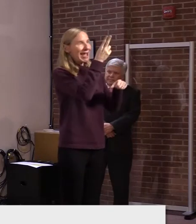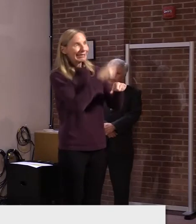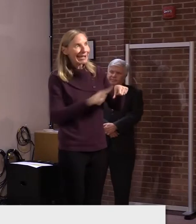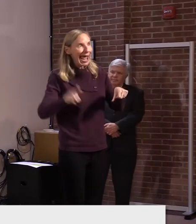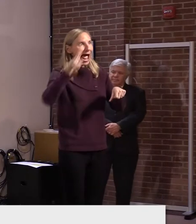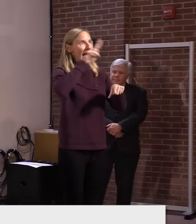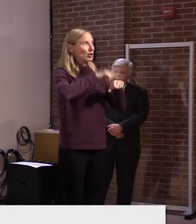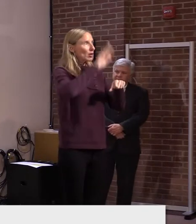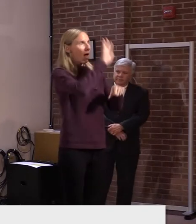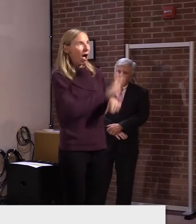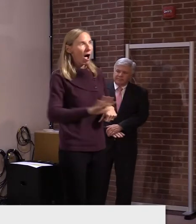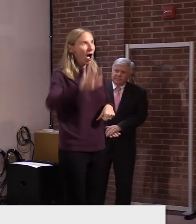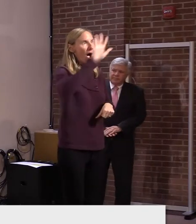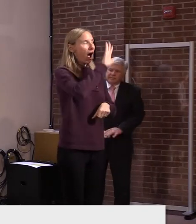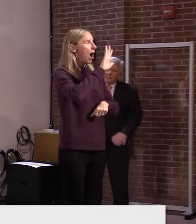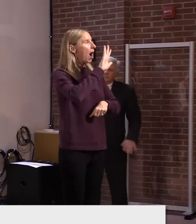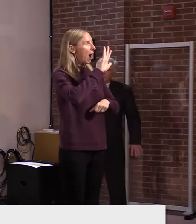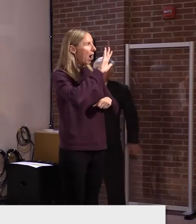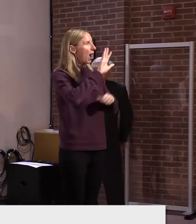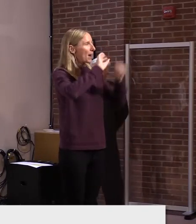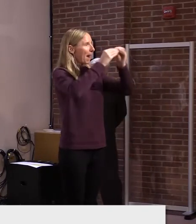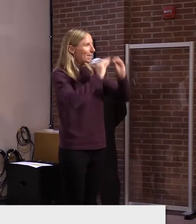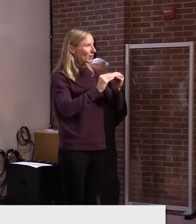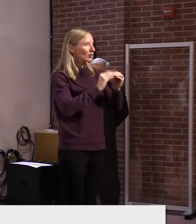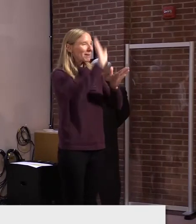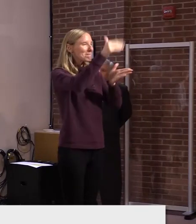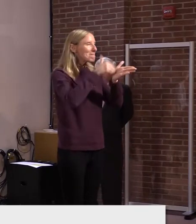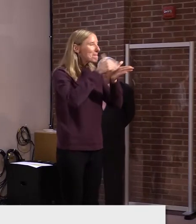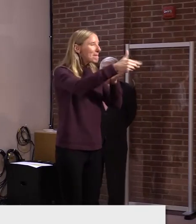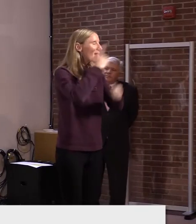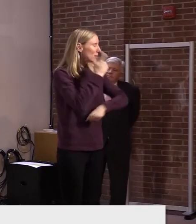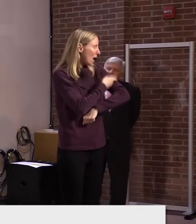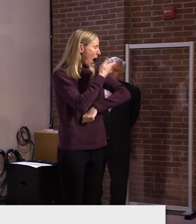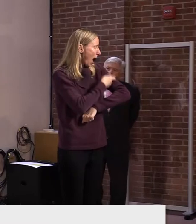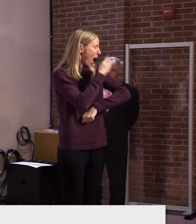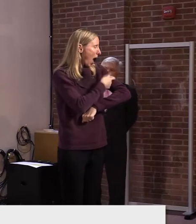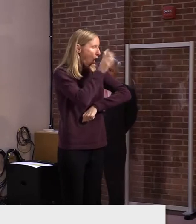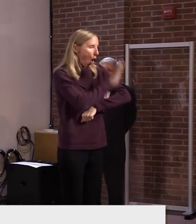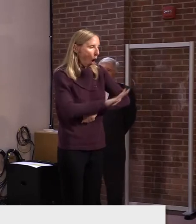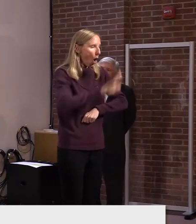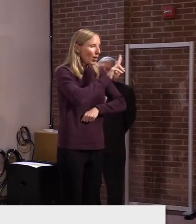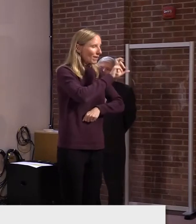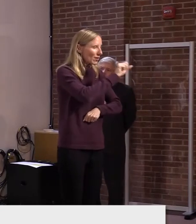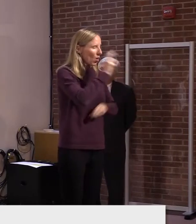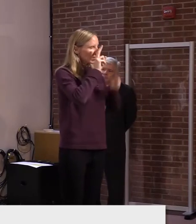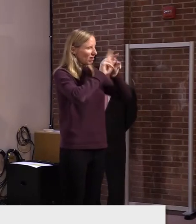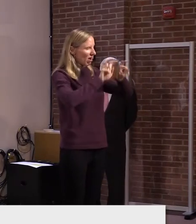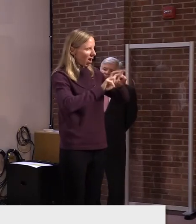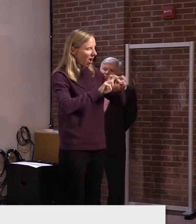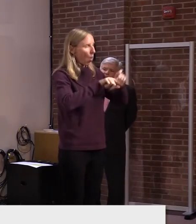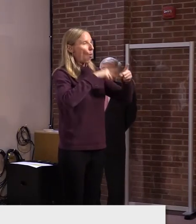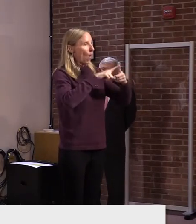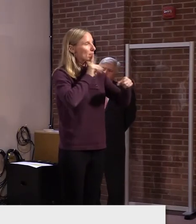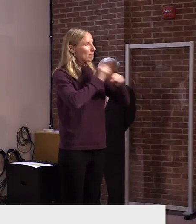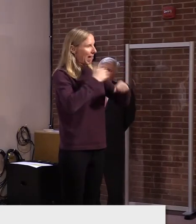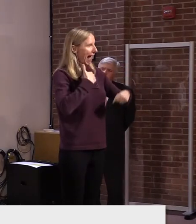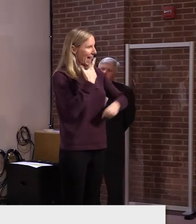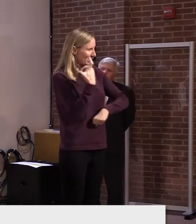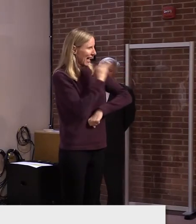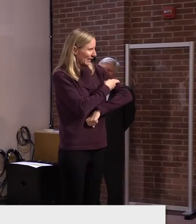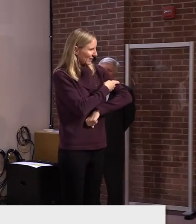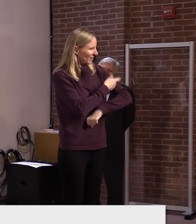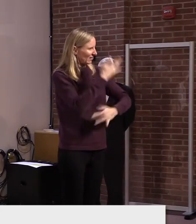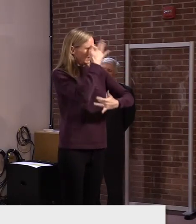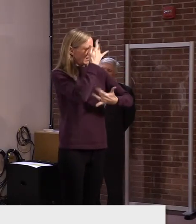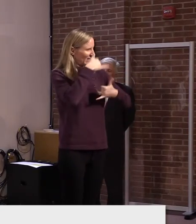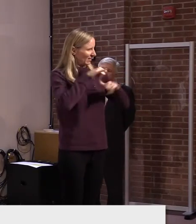of doses across the entire U.S. and some breakthrough infections, all three